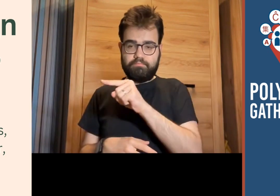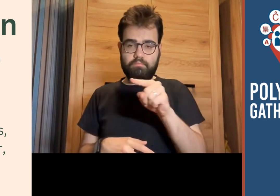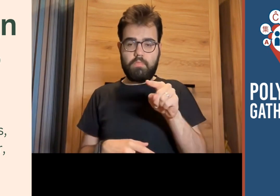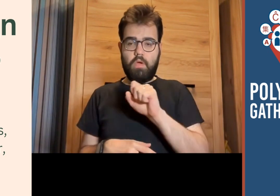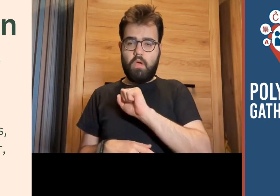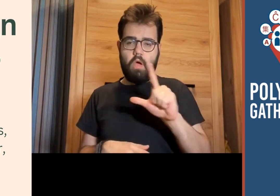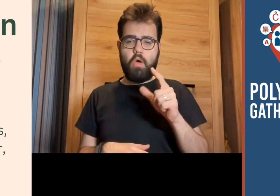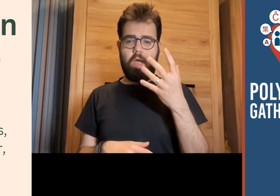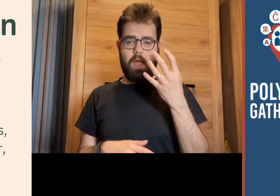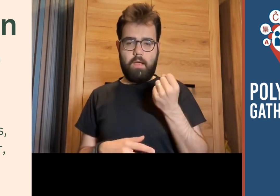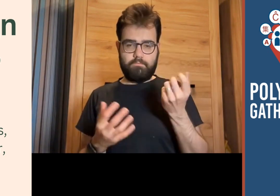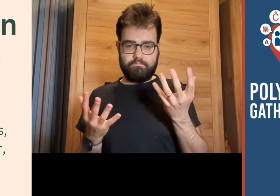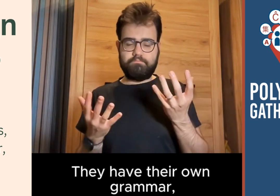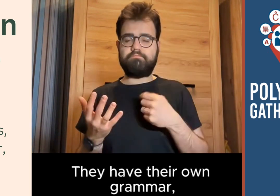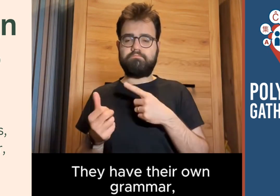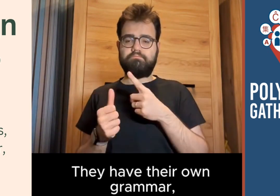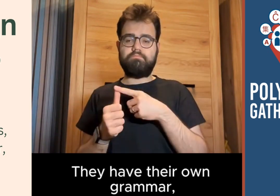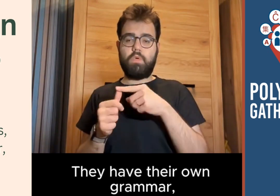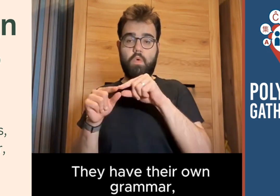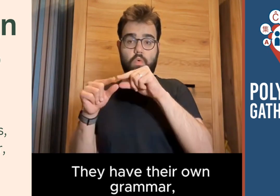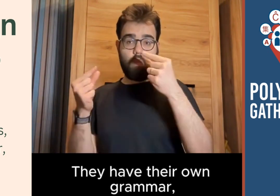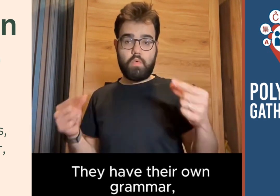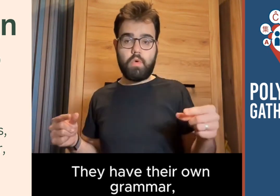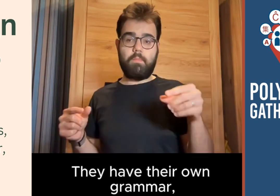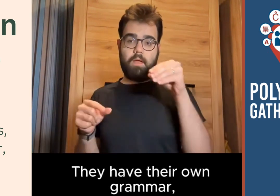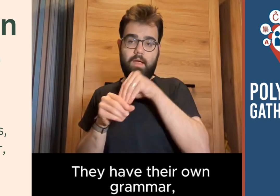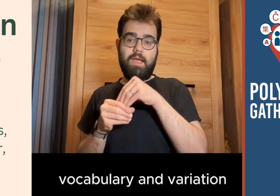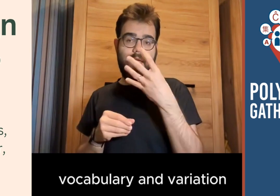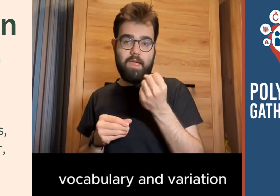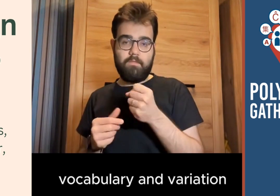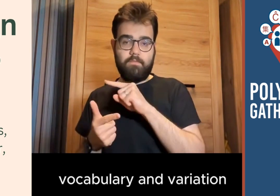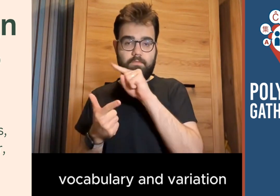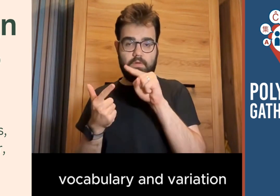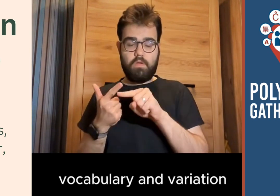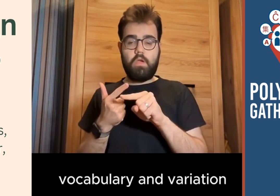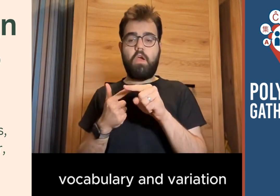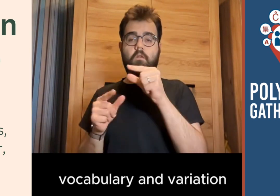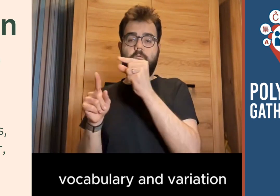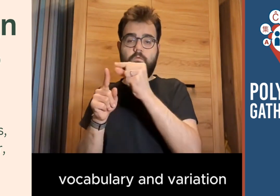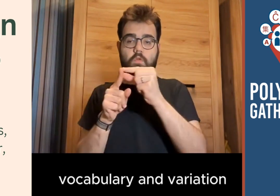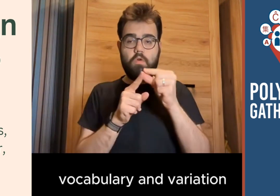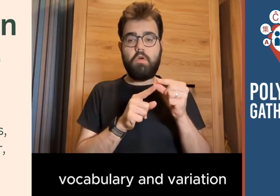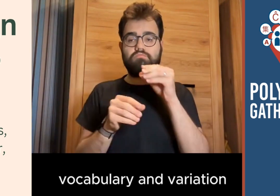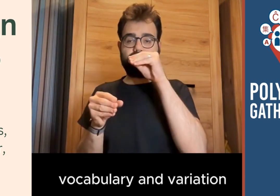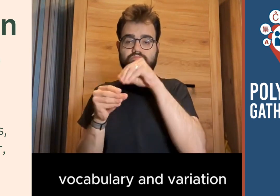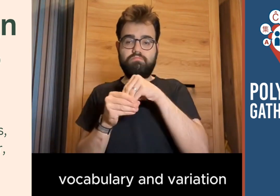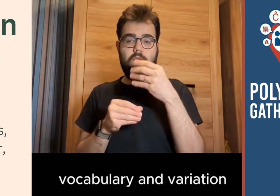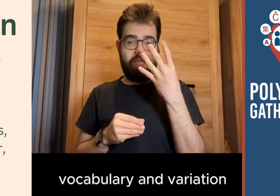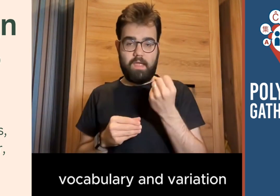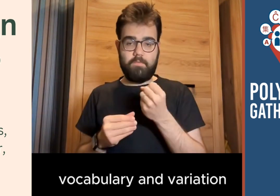languages which have their own grammar, vocabulary, and